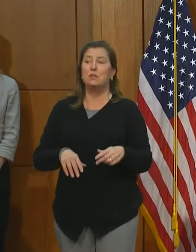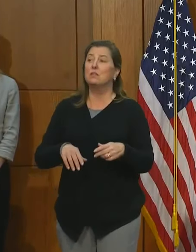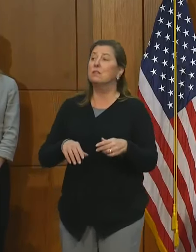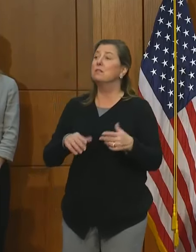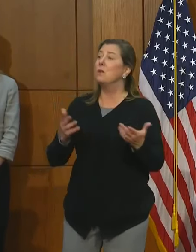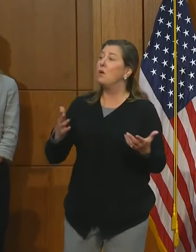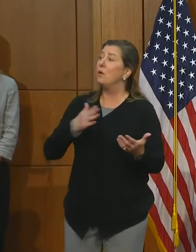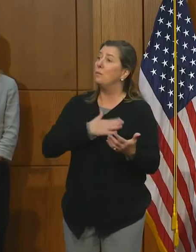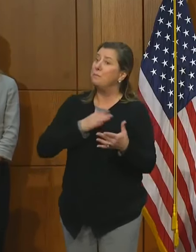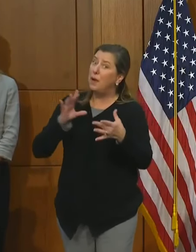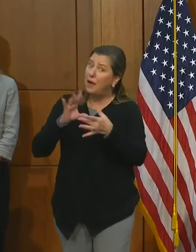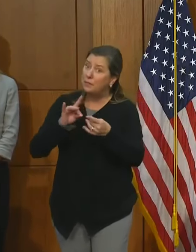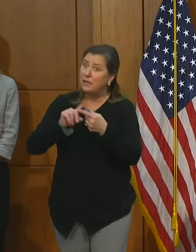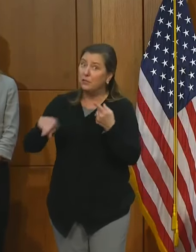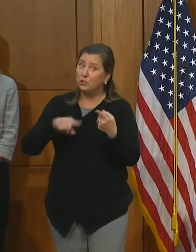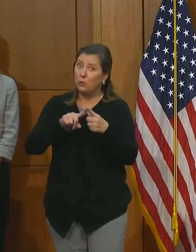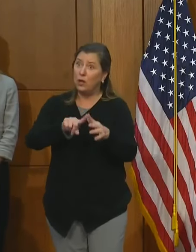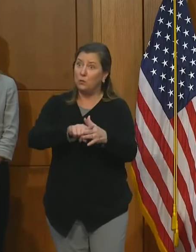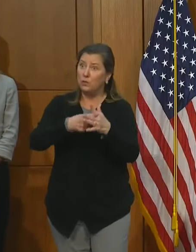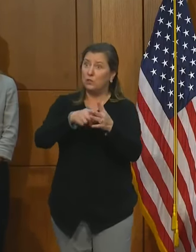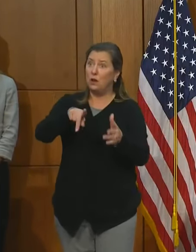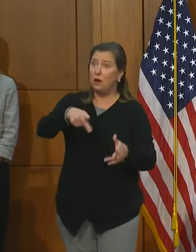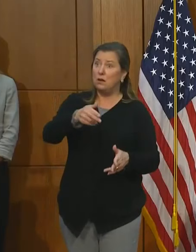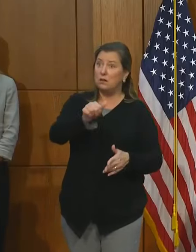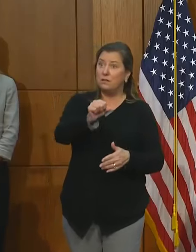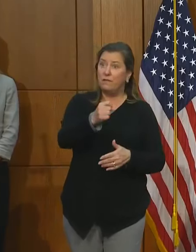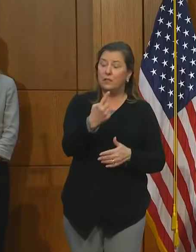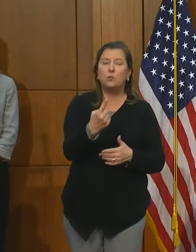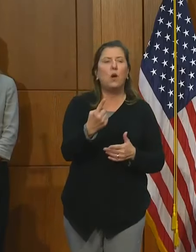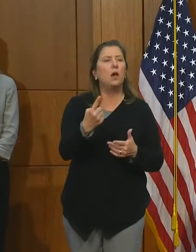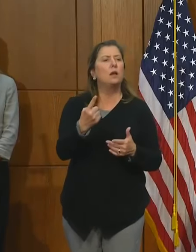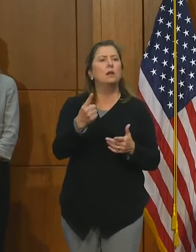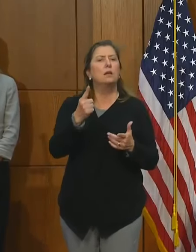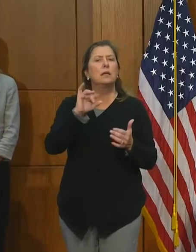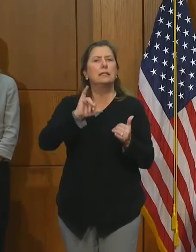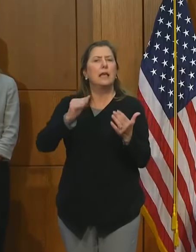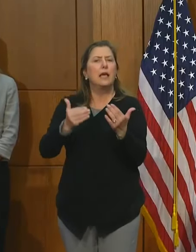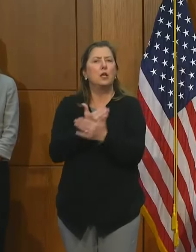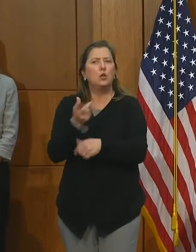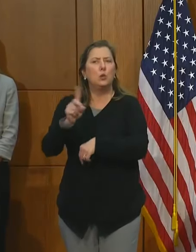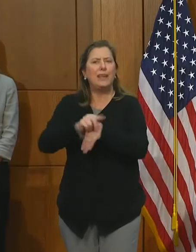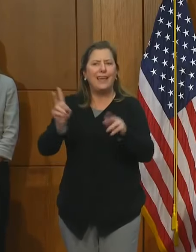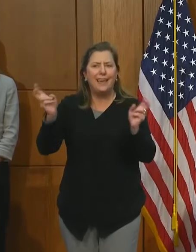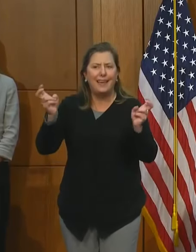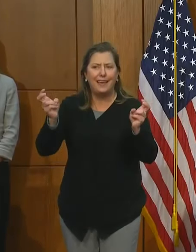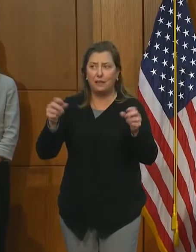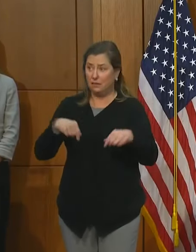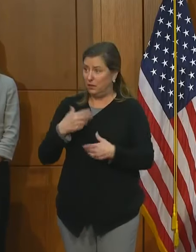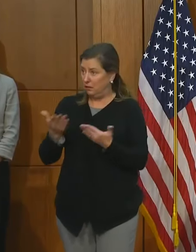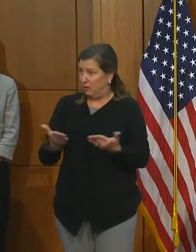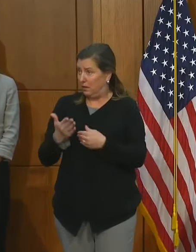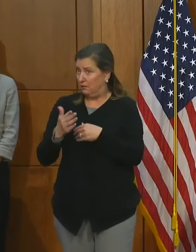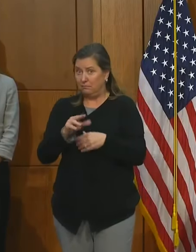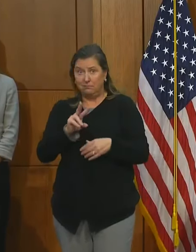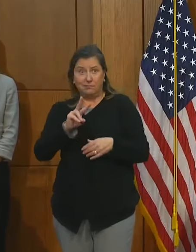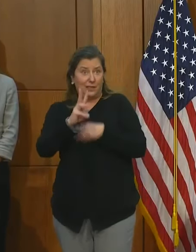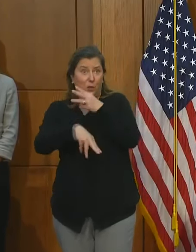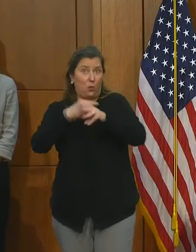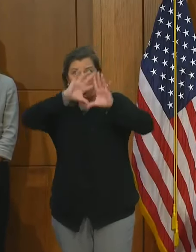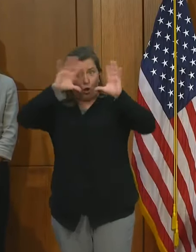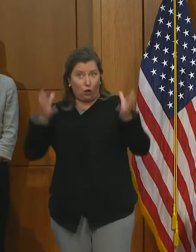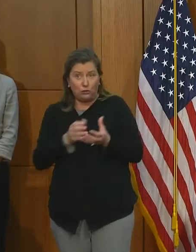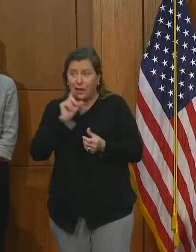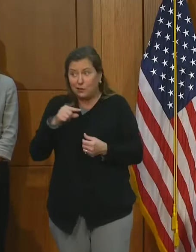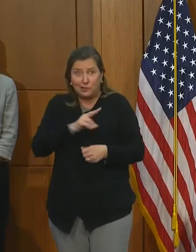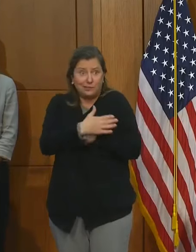prepare to enter phase one, we are in a new day here in this world, not just in our country, not just in Virginia,